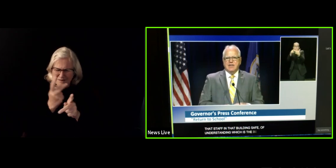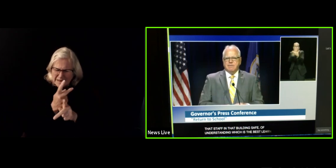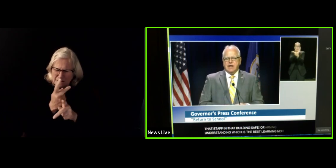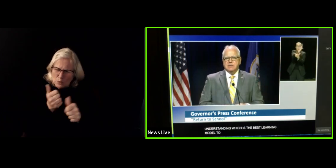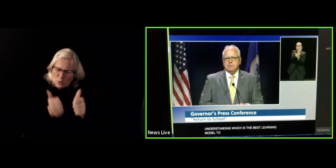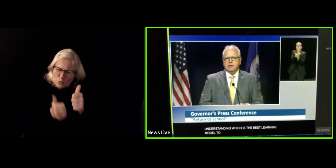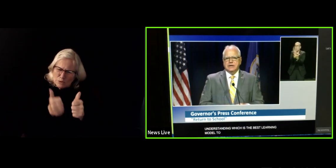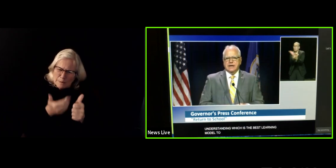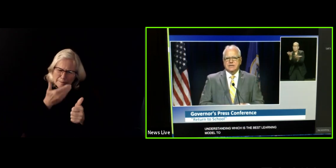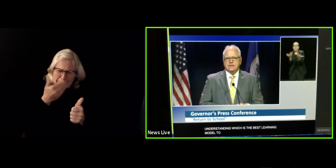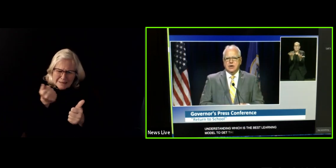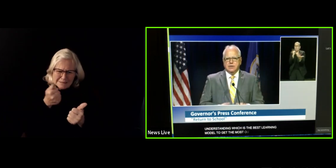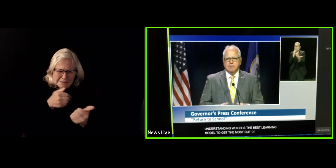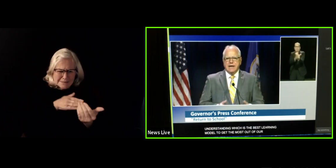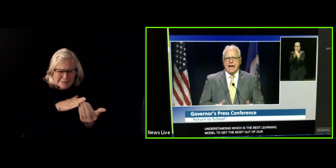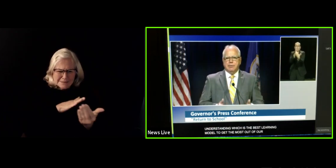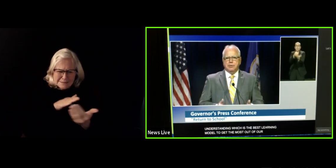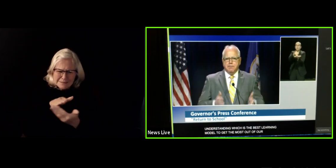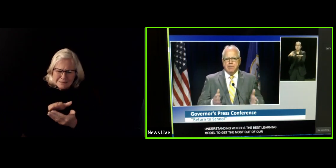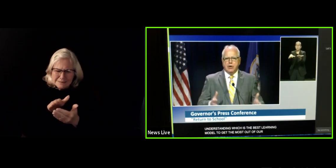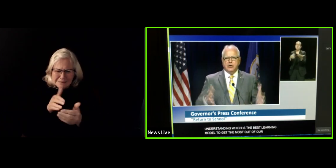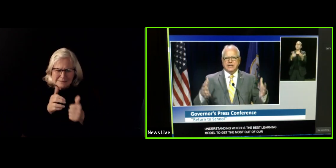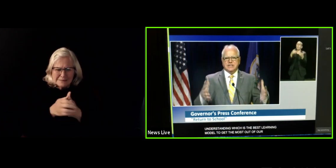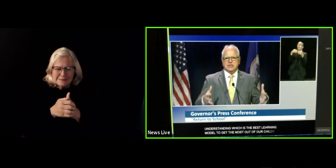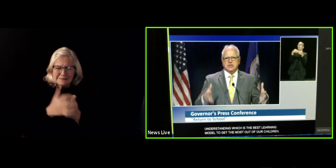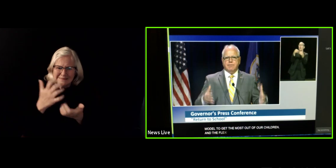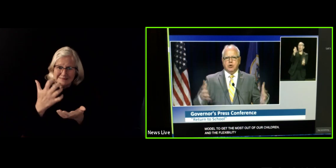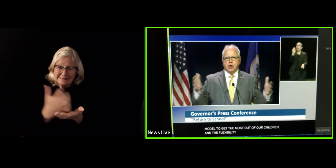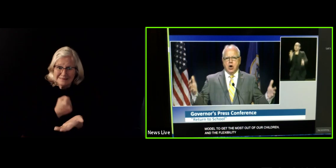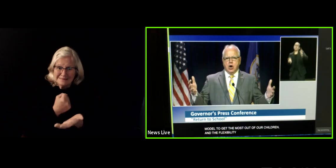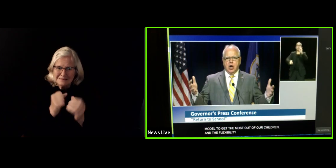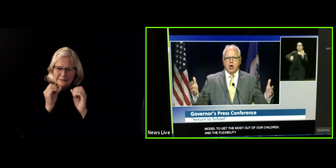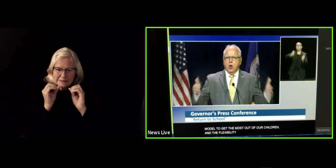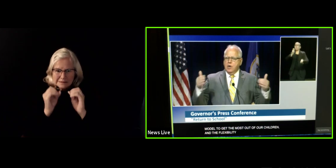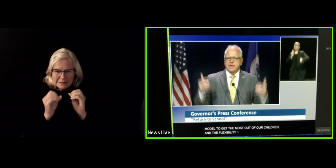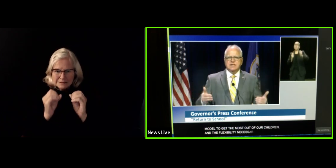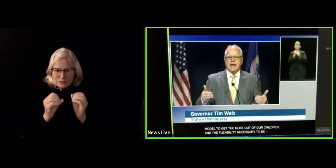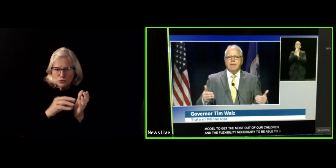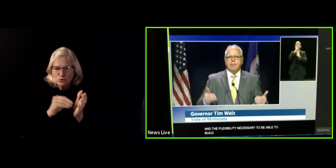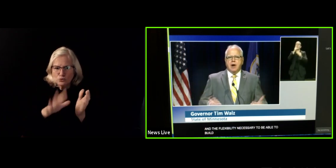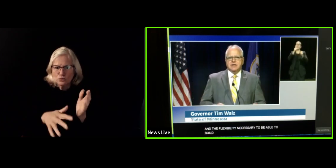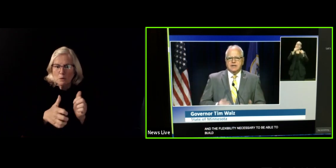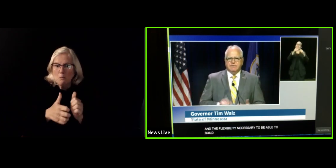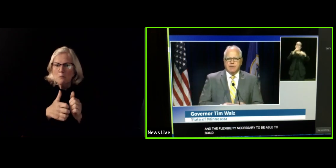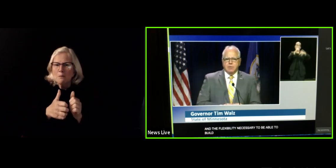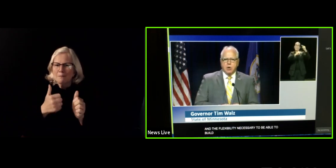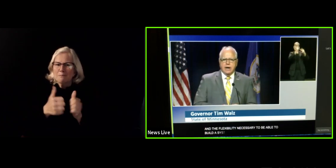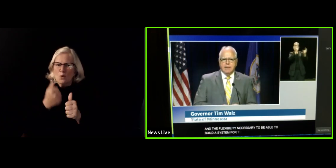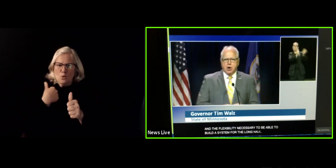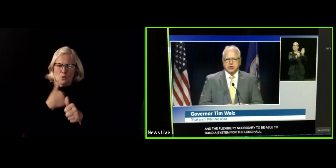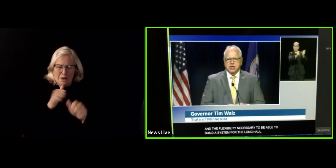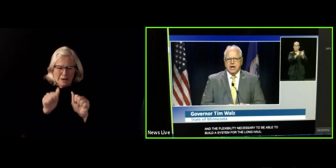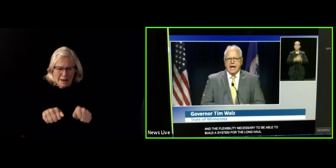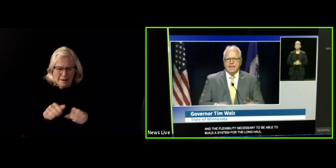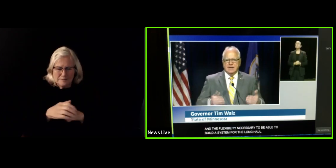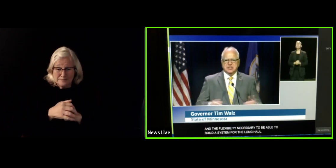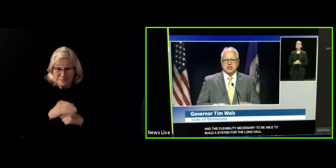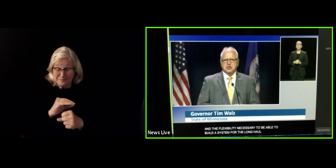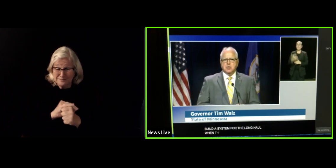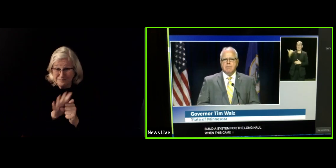the flexibility necessary to be able to build a system for the long haul. When this came upon us in February and March, and